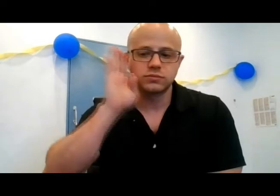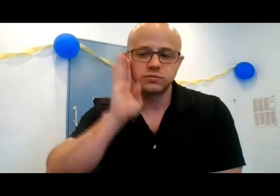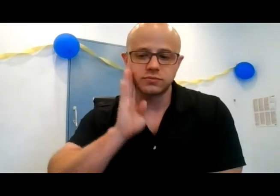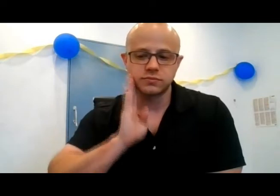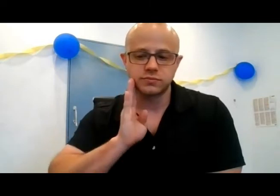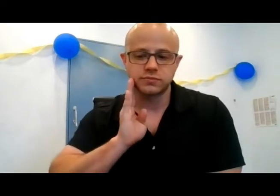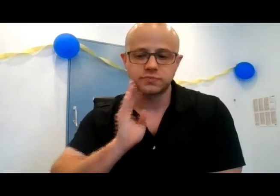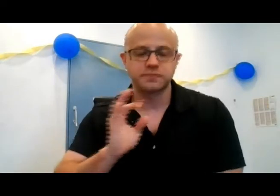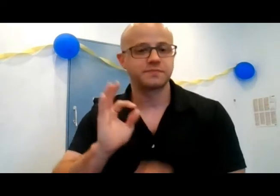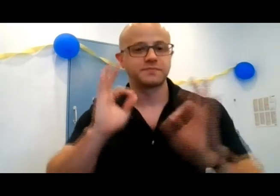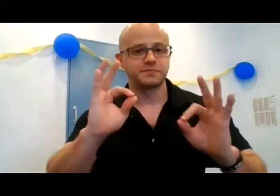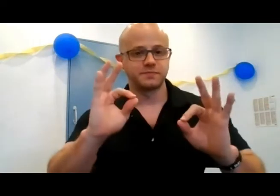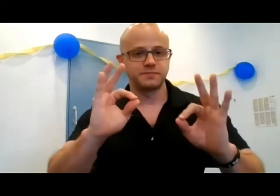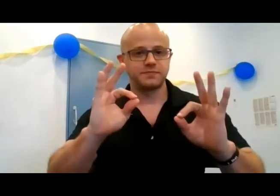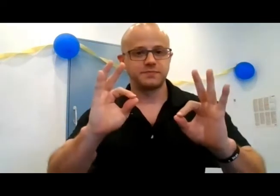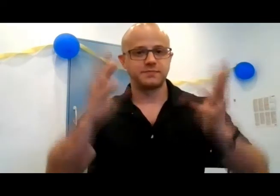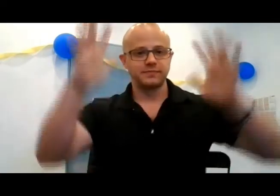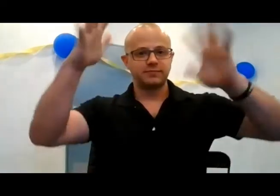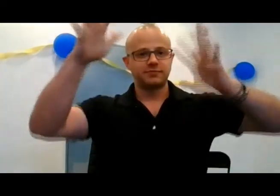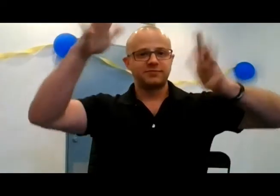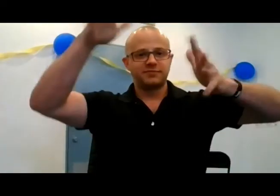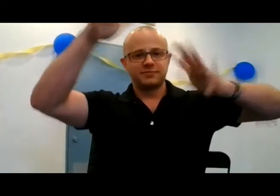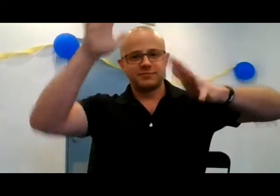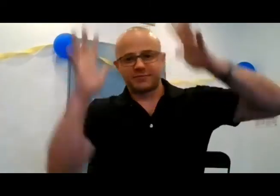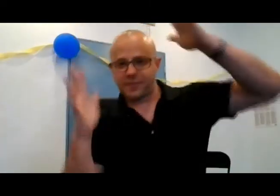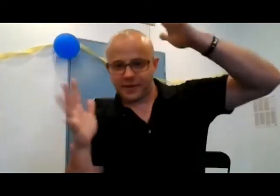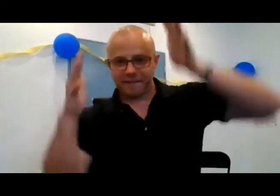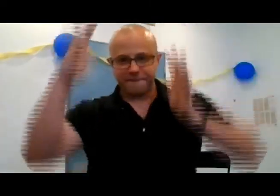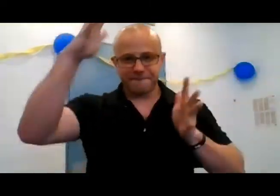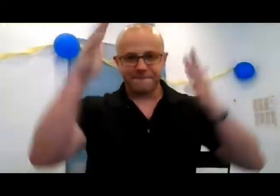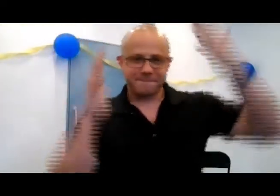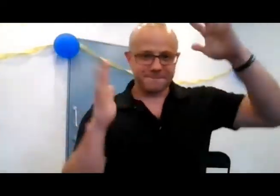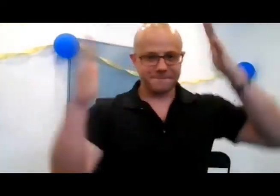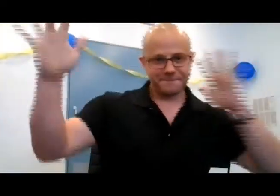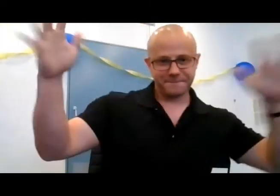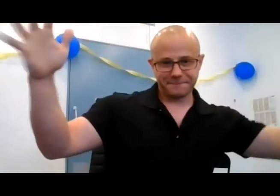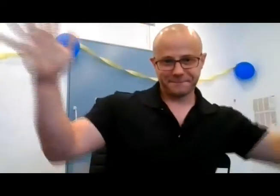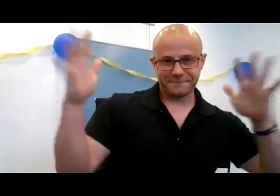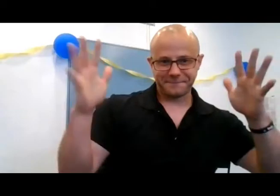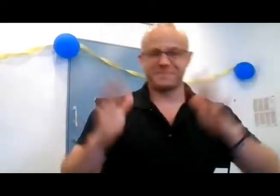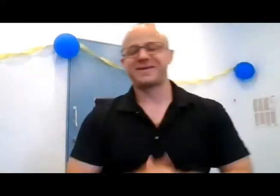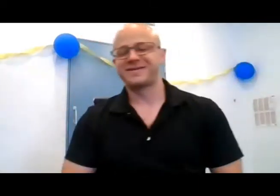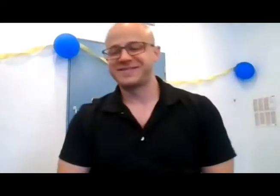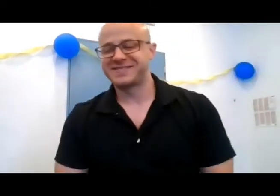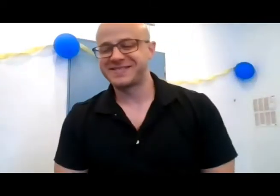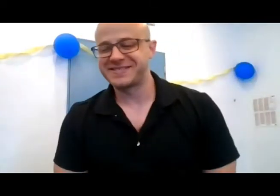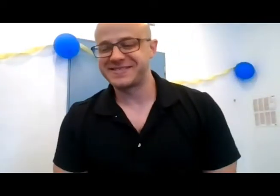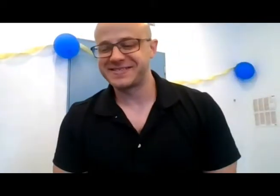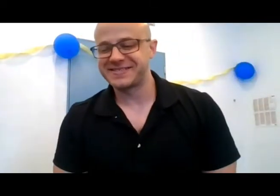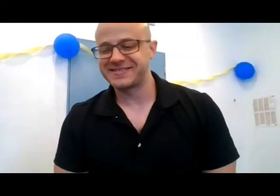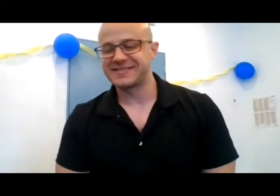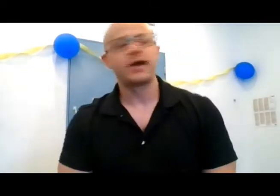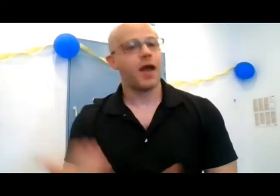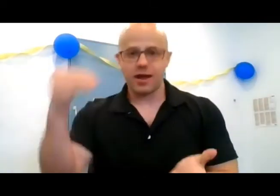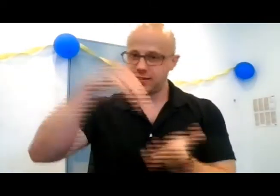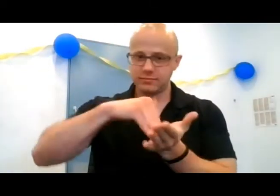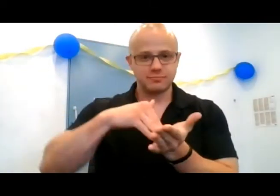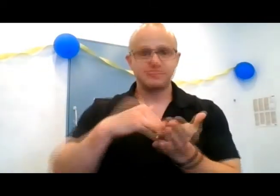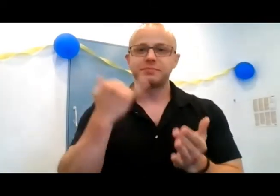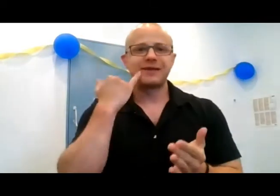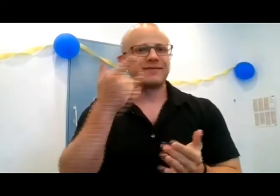brown, brown. Okay, yay, congratulations, you learned your colors. Woo-hoo.